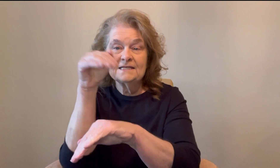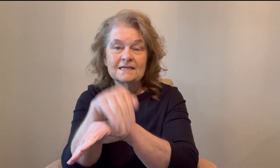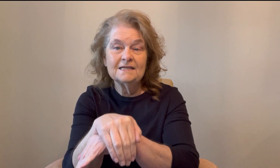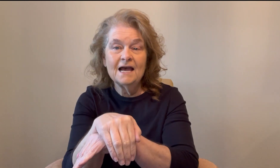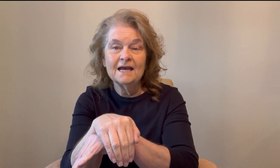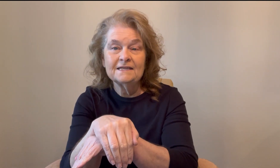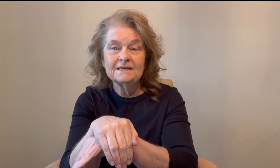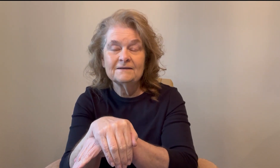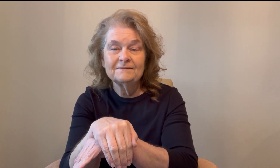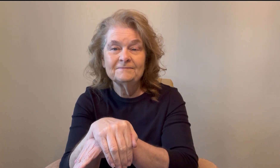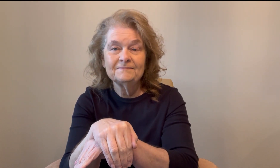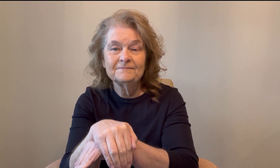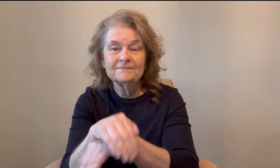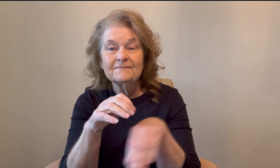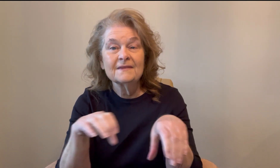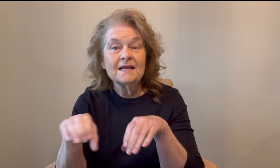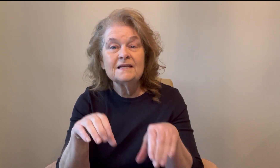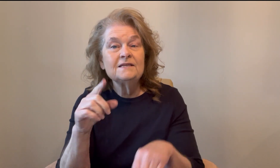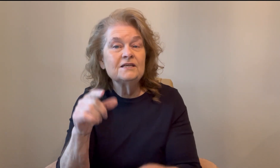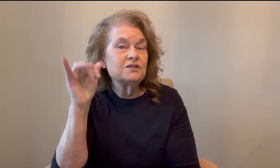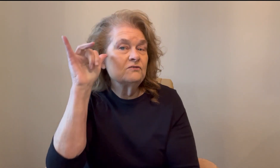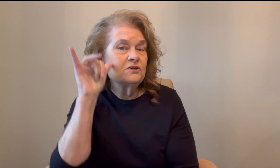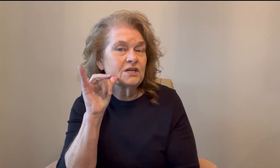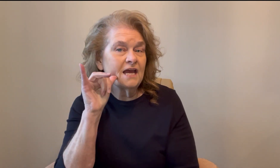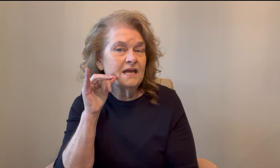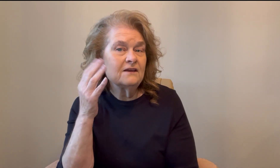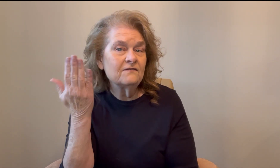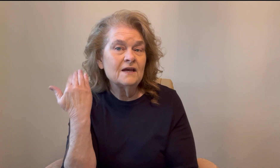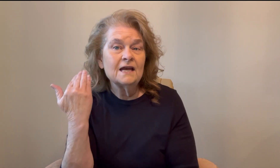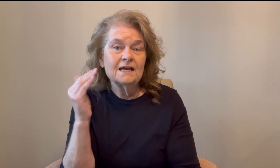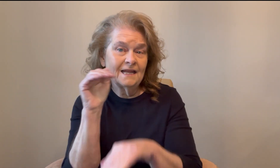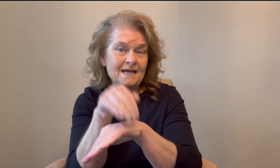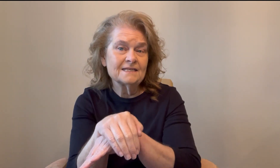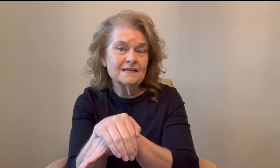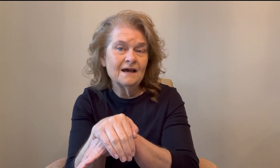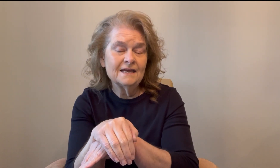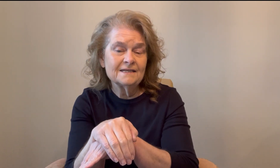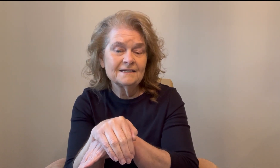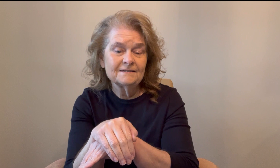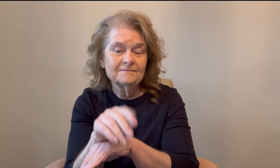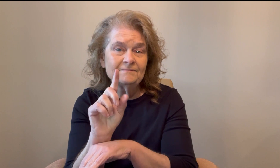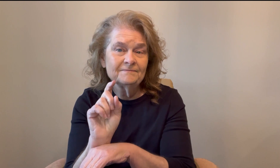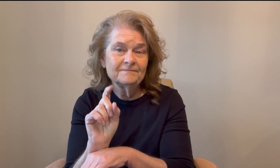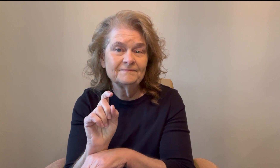last night. Did you shave last night?